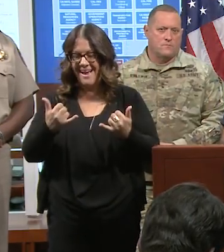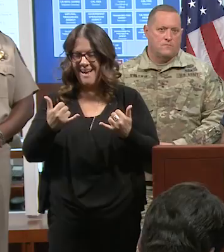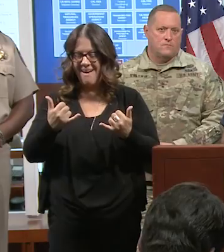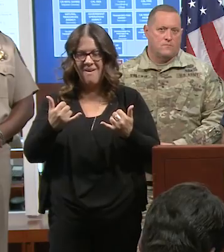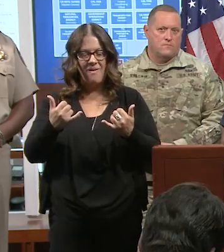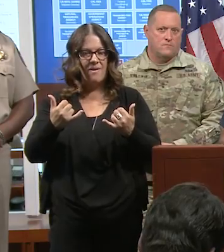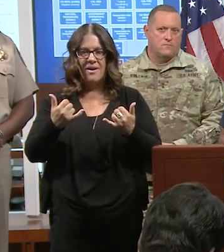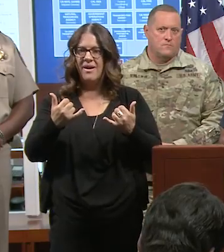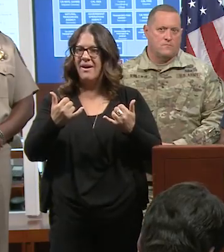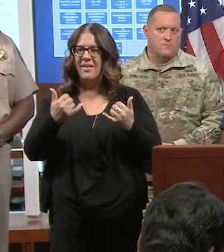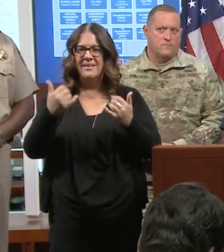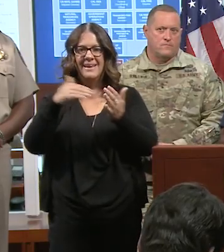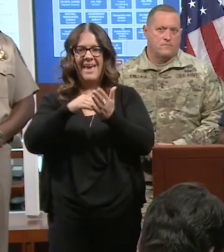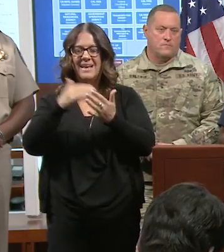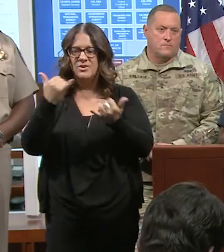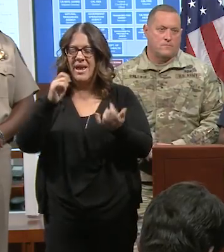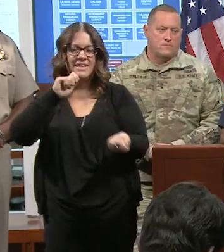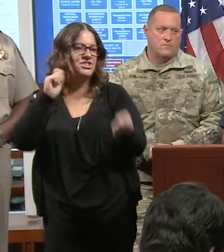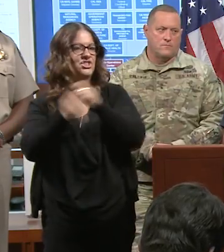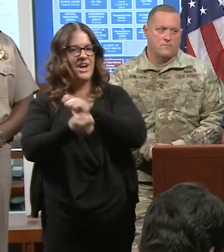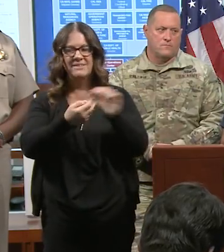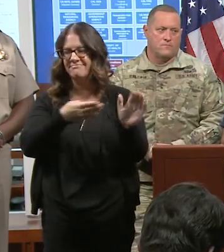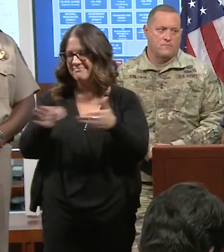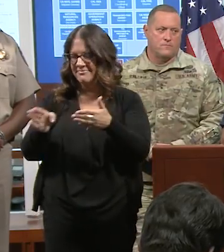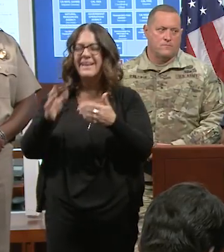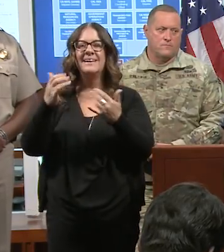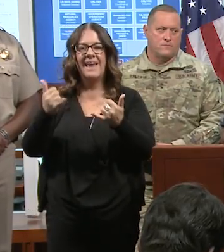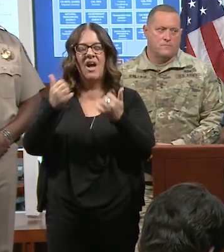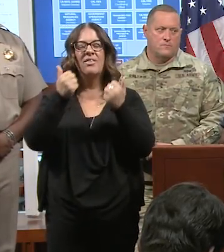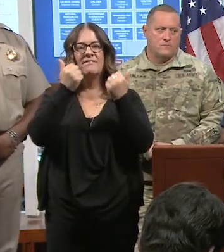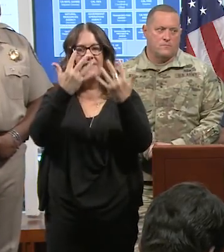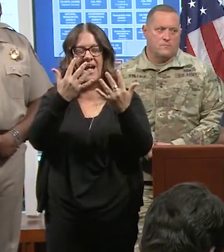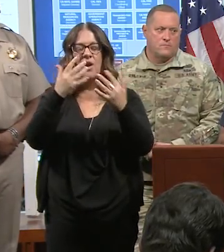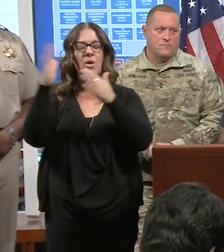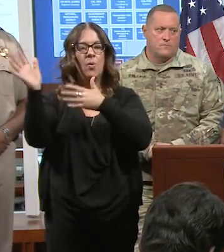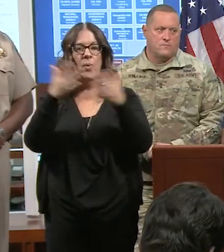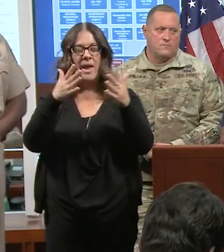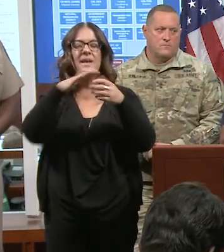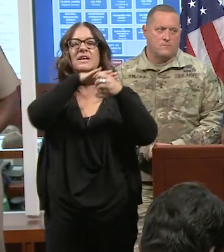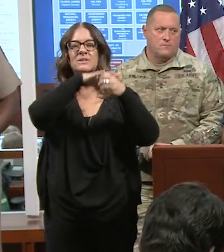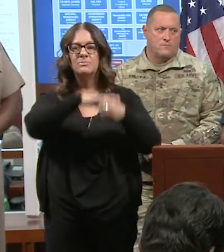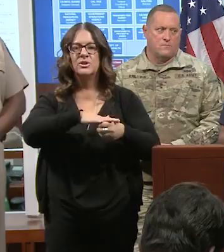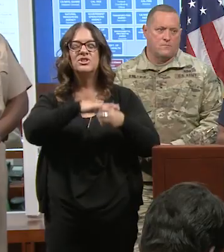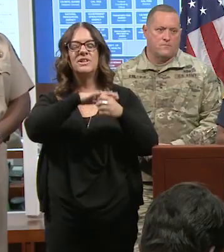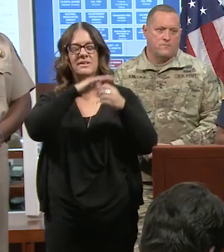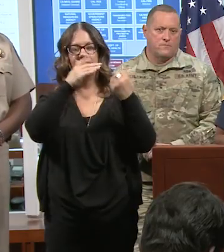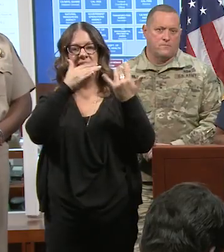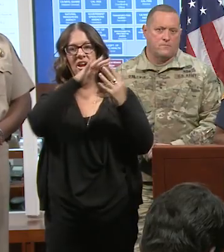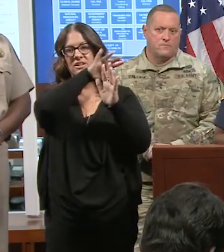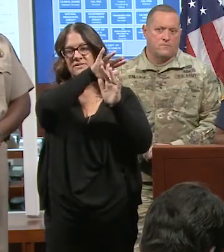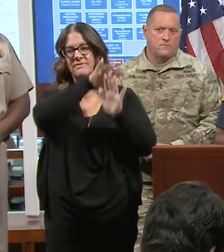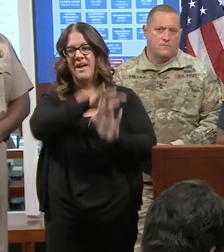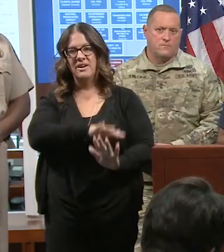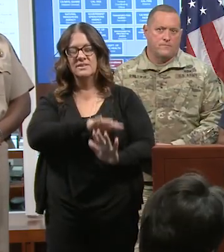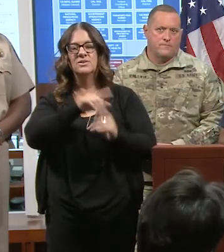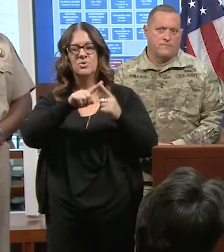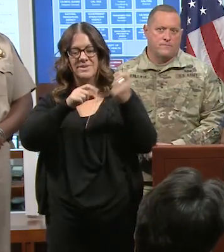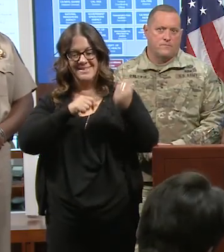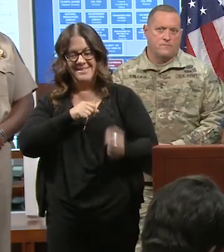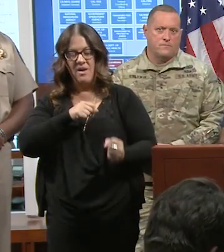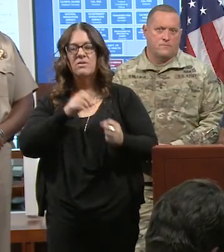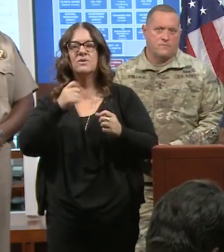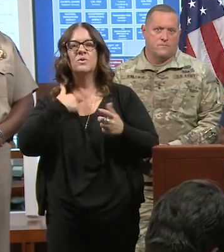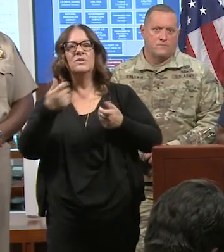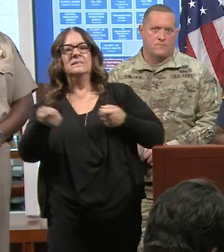burning back to the south from the north. And so we can get in there now and anticipate, take advantage of what control lines are in.